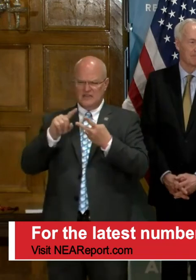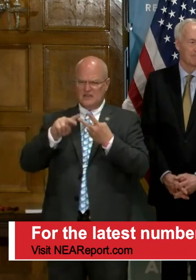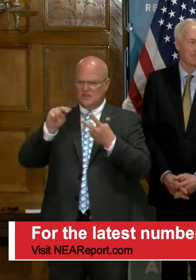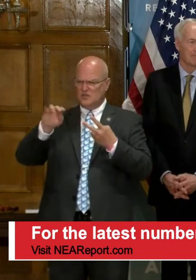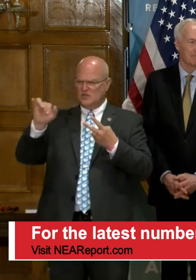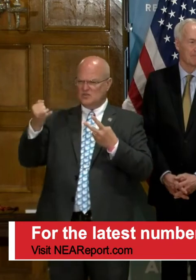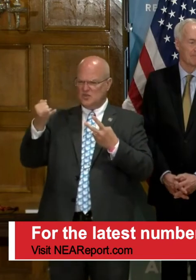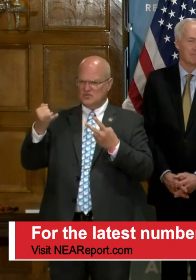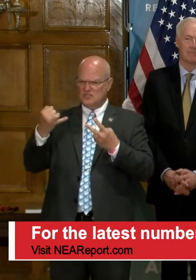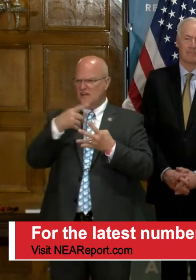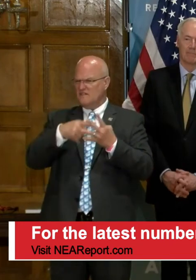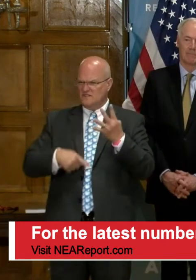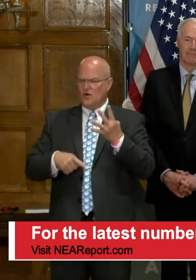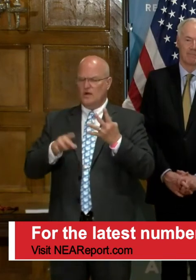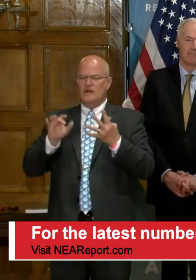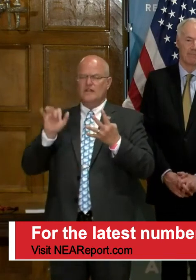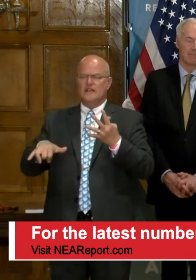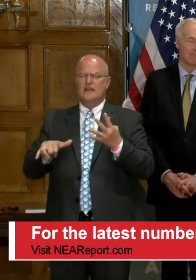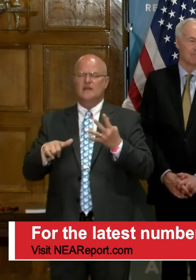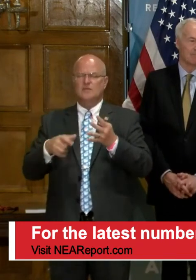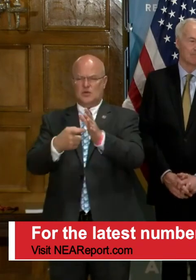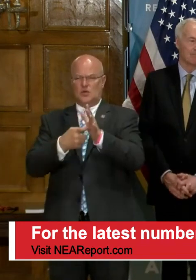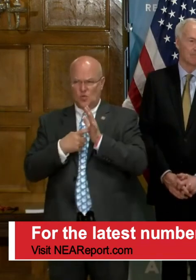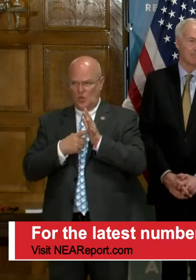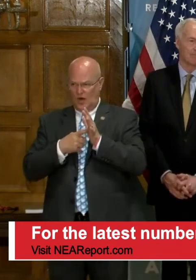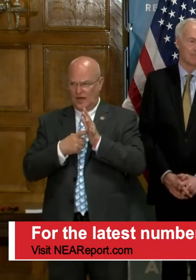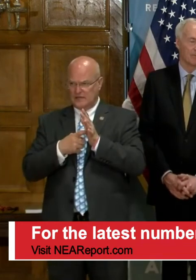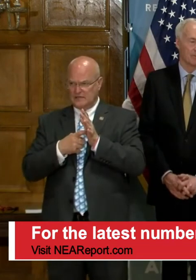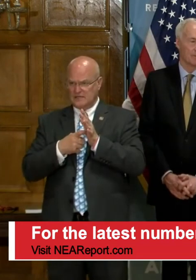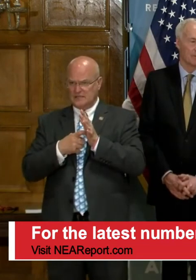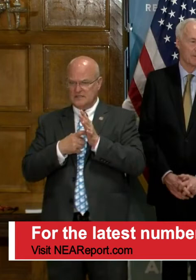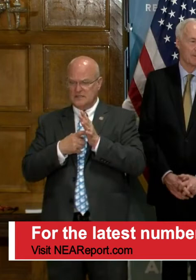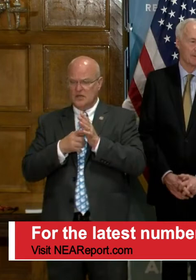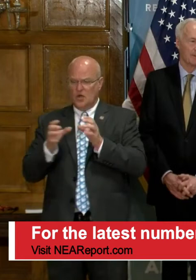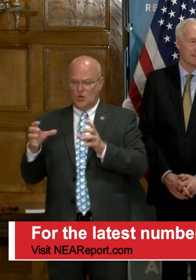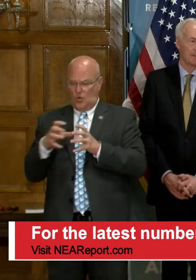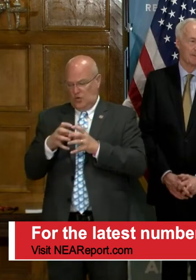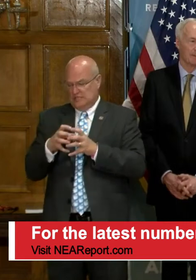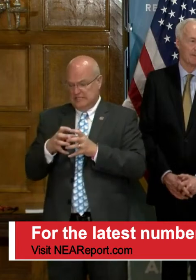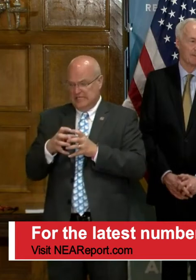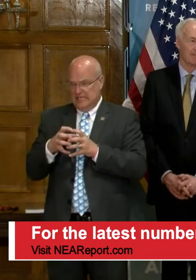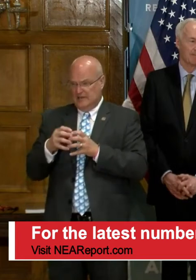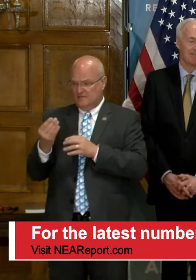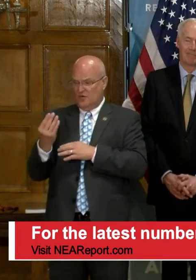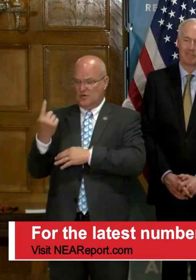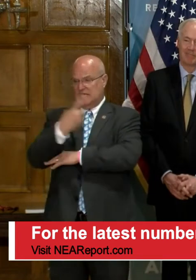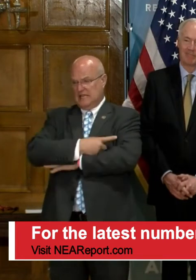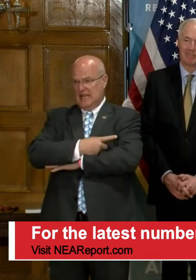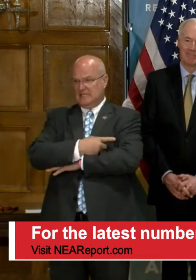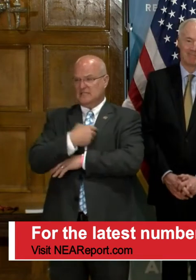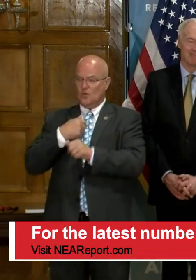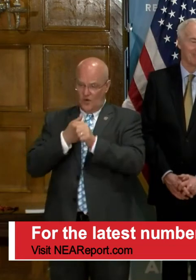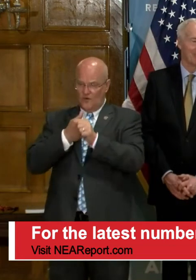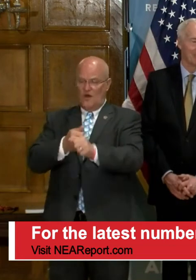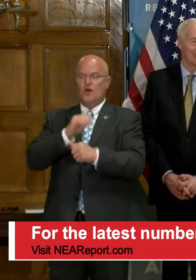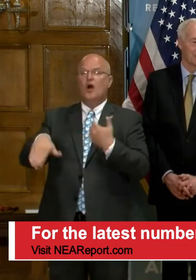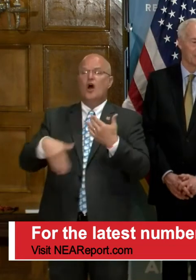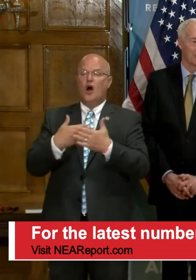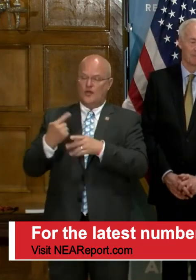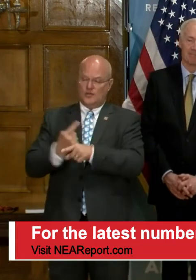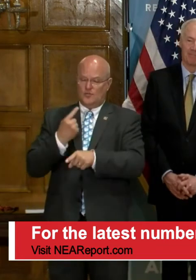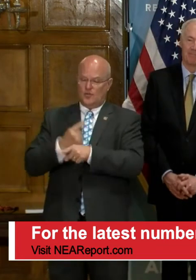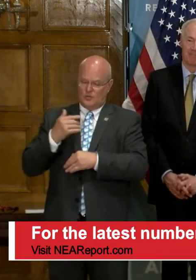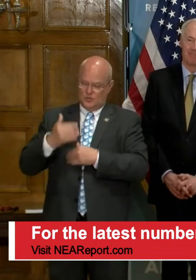are the 4 areas, they'll be required to quarantine for 14 days. So we are following all of the